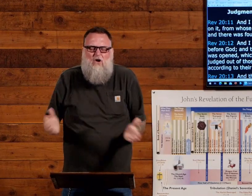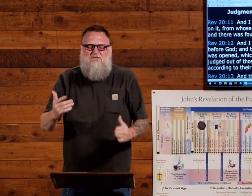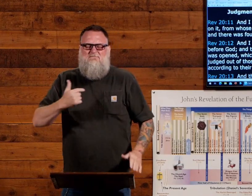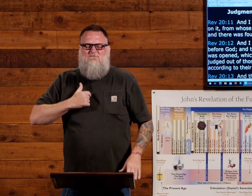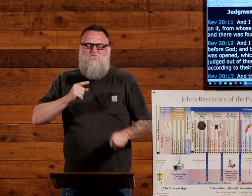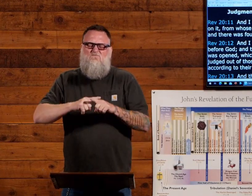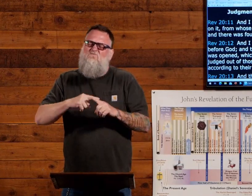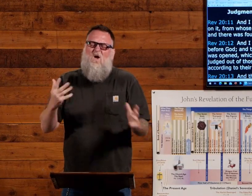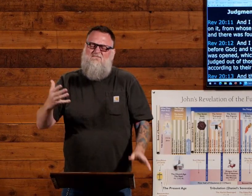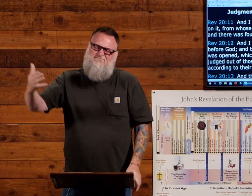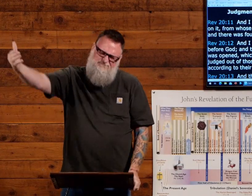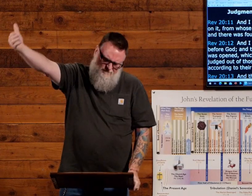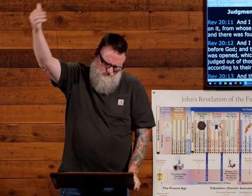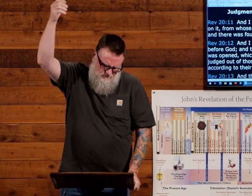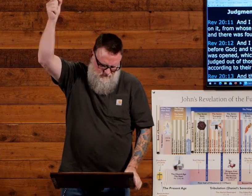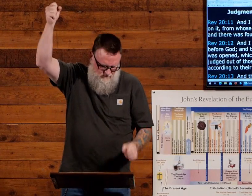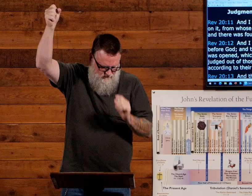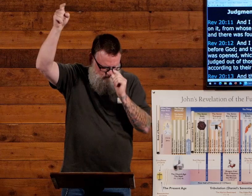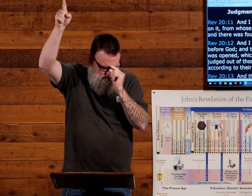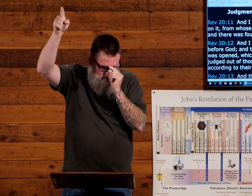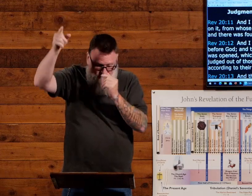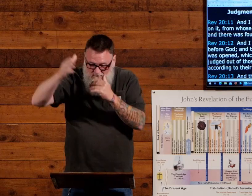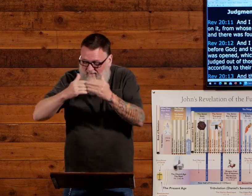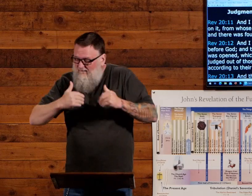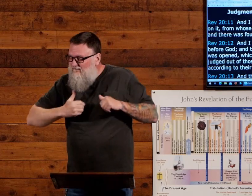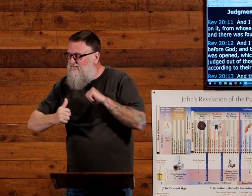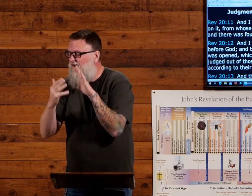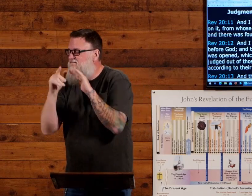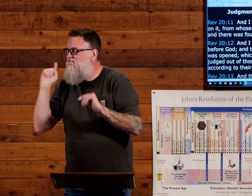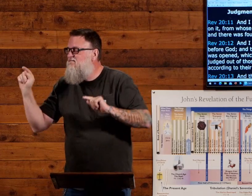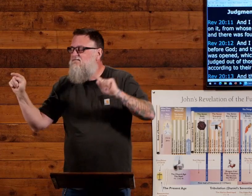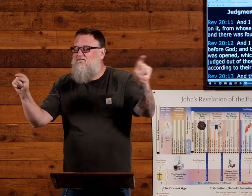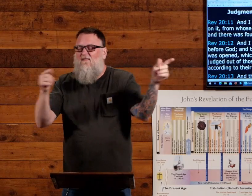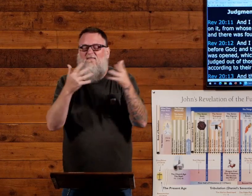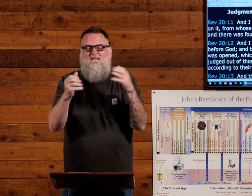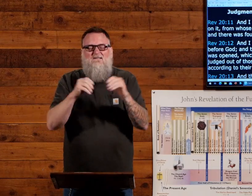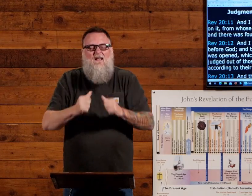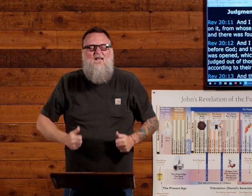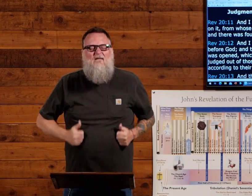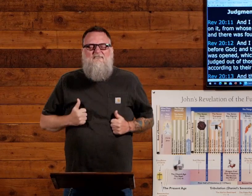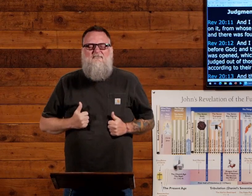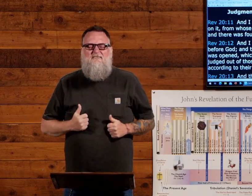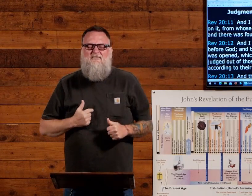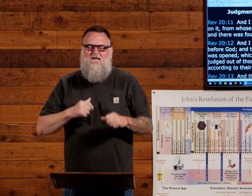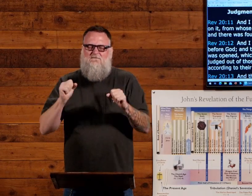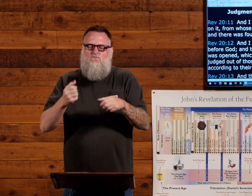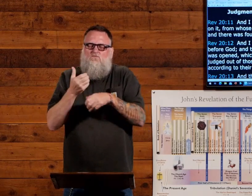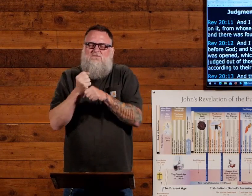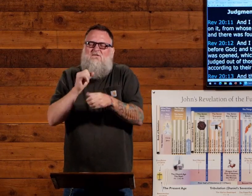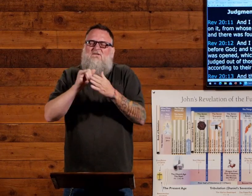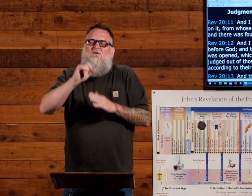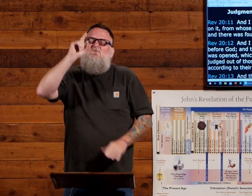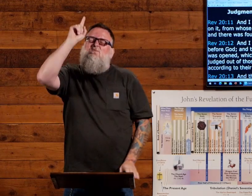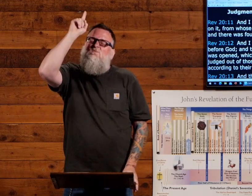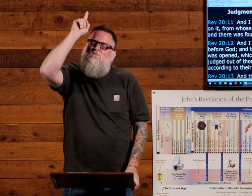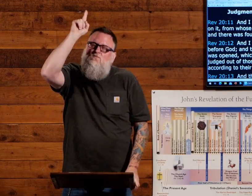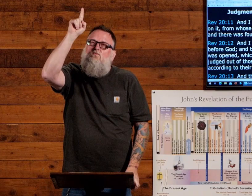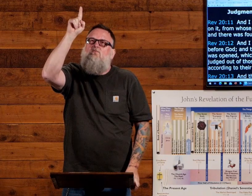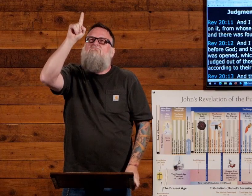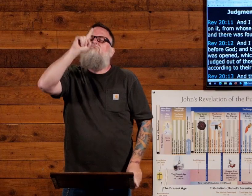all of God's word. We hang on to your words as we face the things in our life. We trust